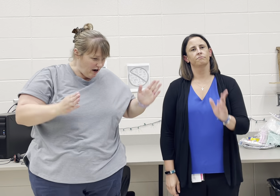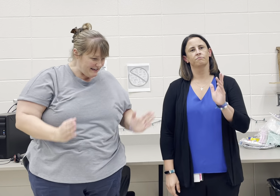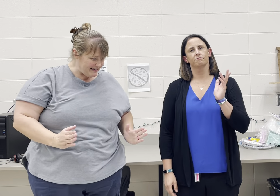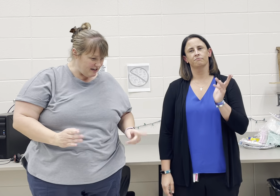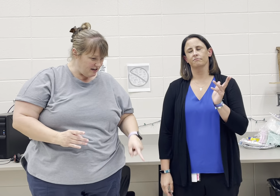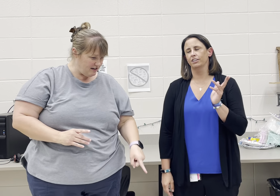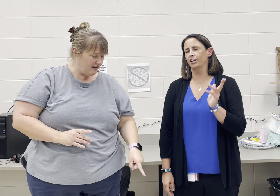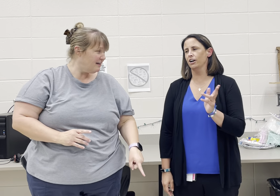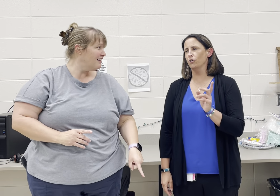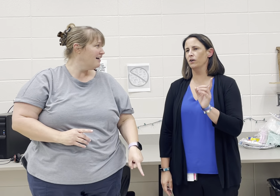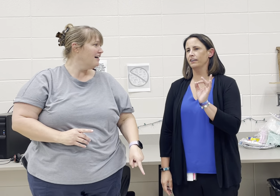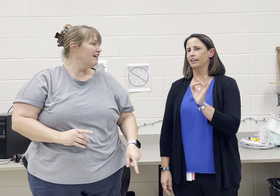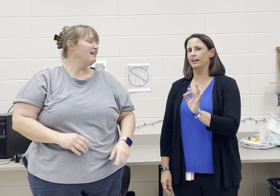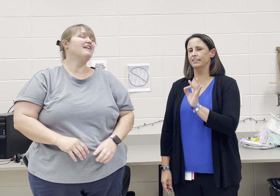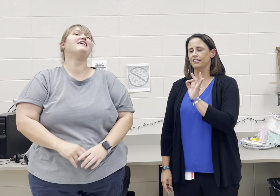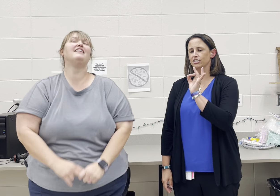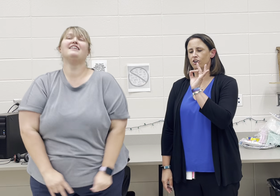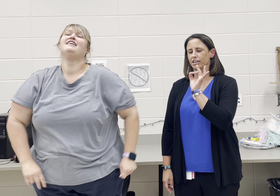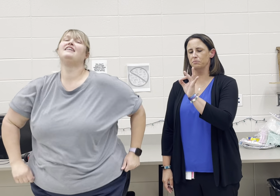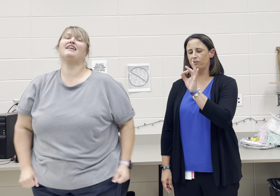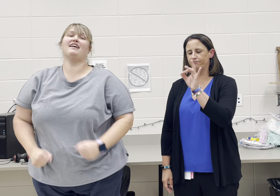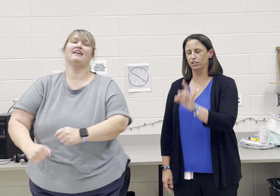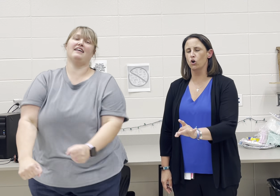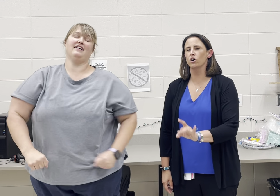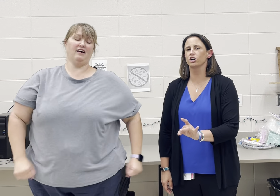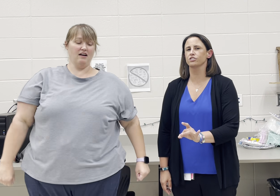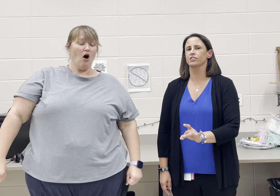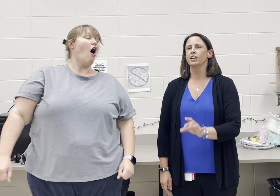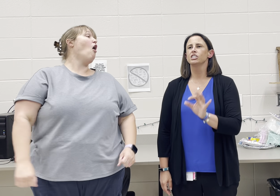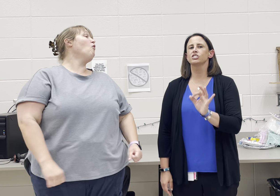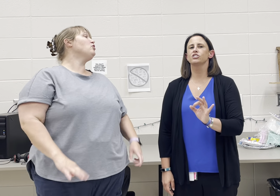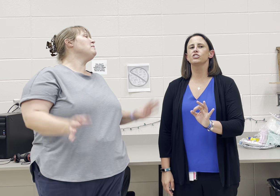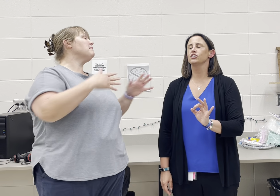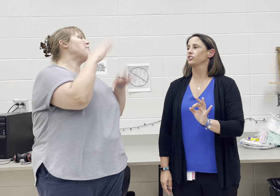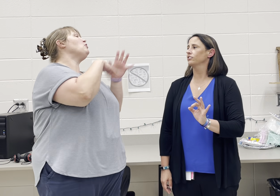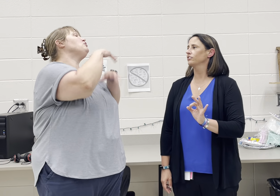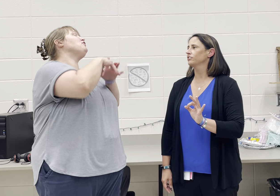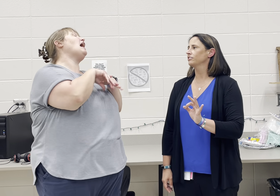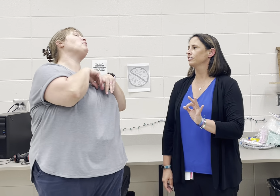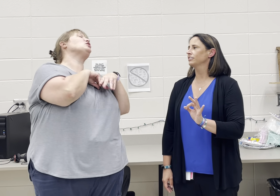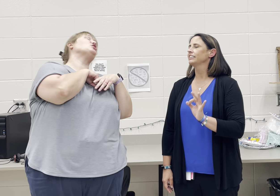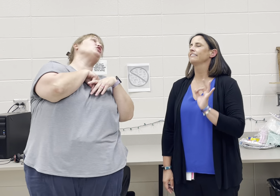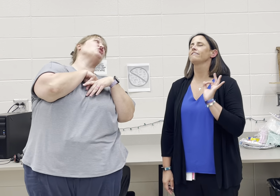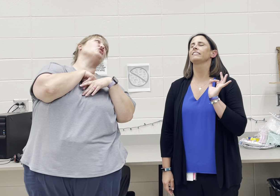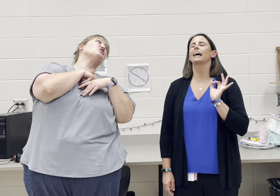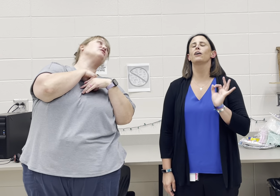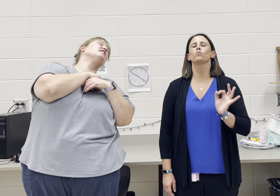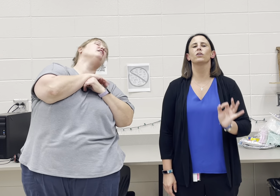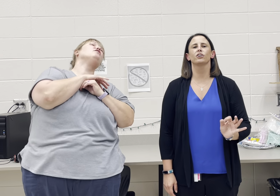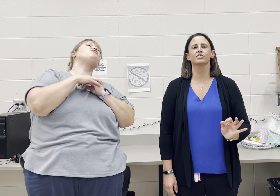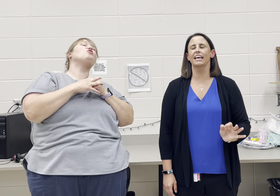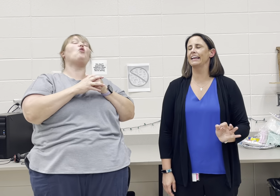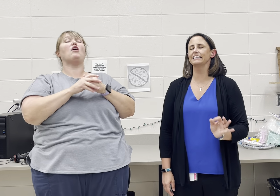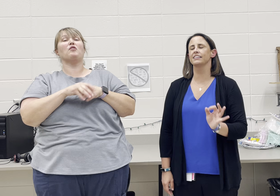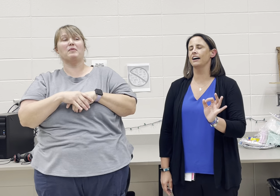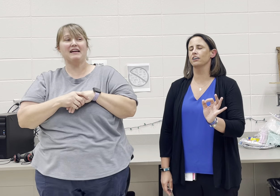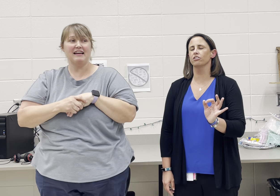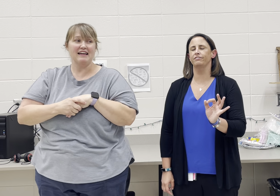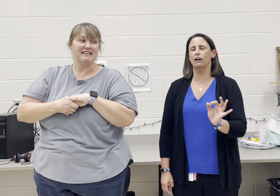Florist? No, not talking about floors. Oh, you mean the people who do flowers. Flowers. And it's not called a